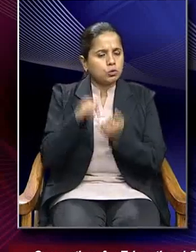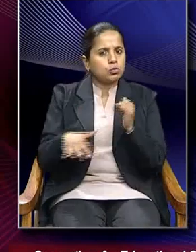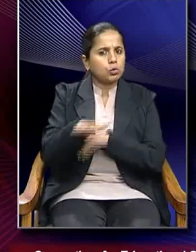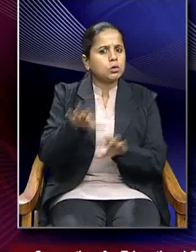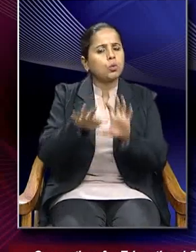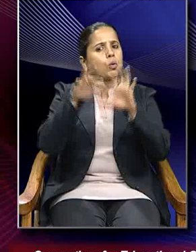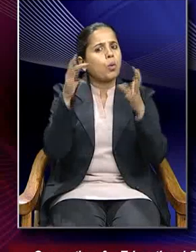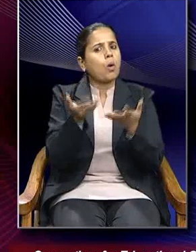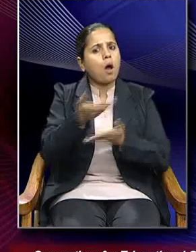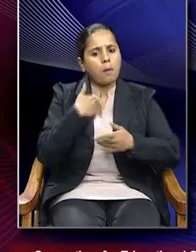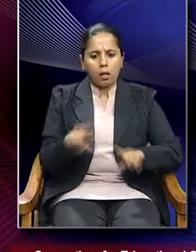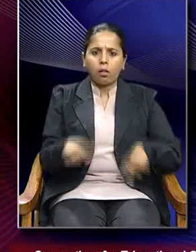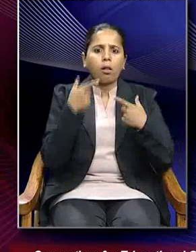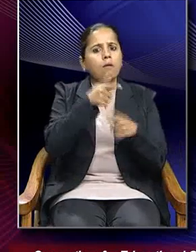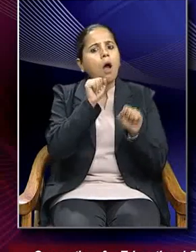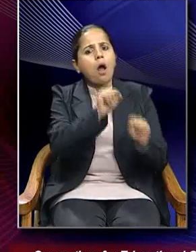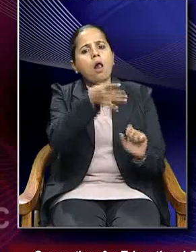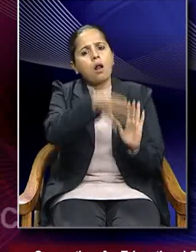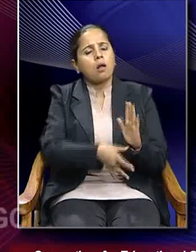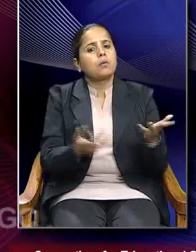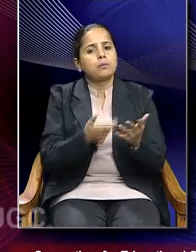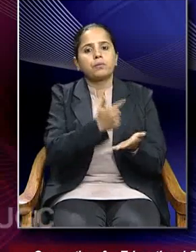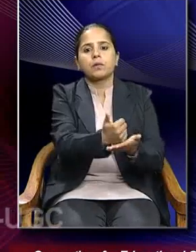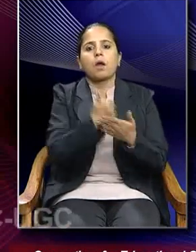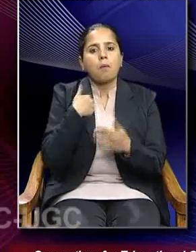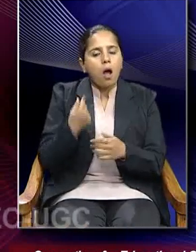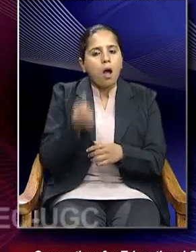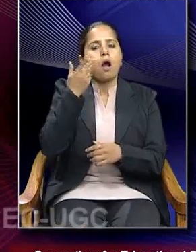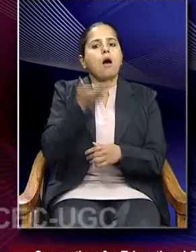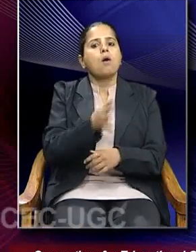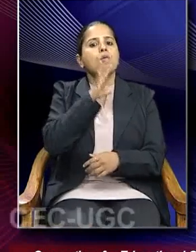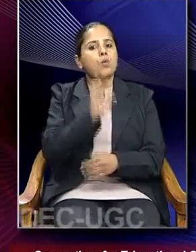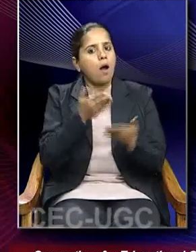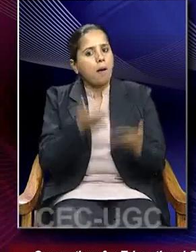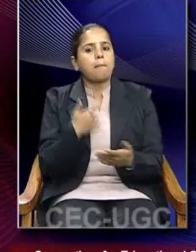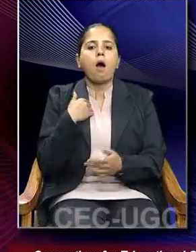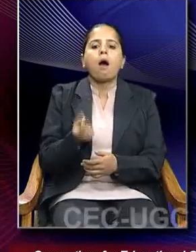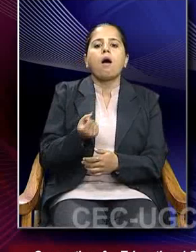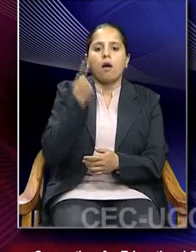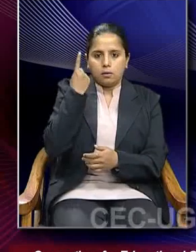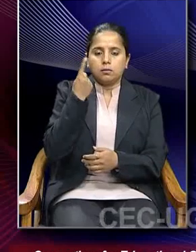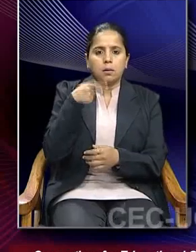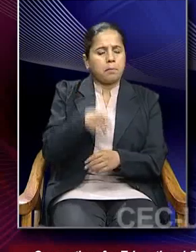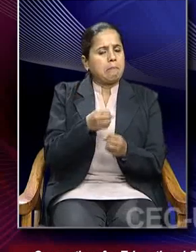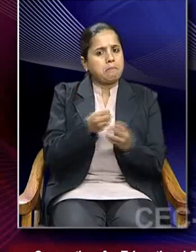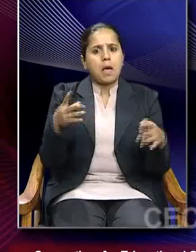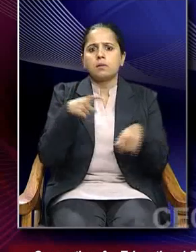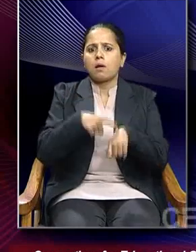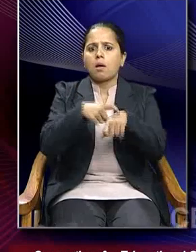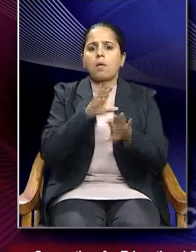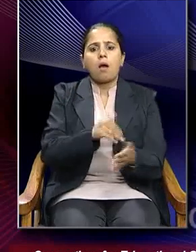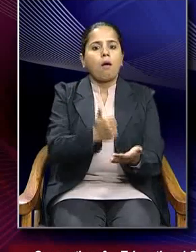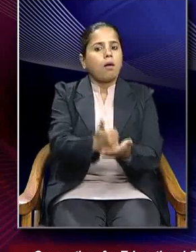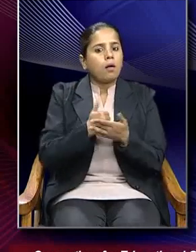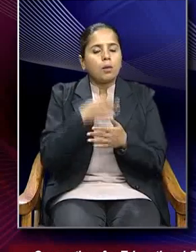world in which we live. It helps us to make sense of the reality and also many a time help in